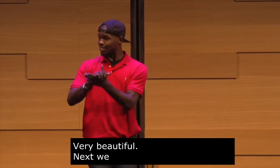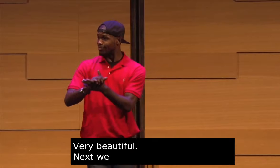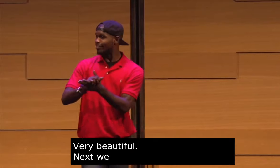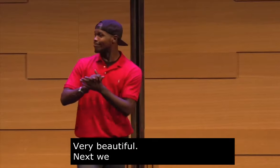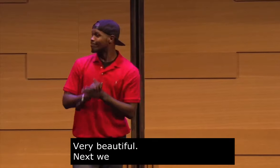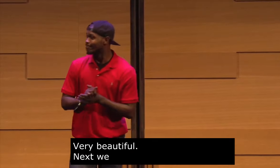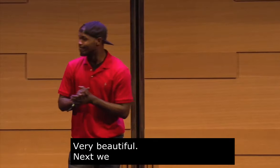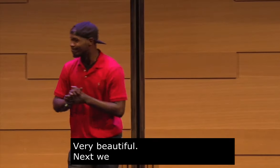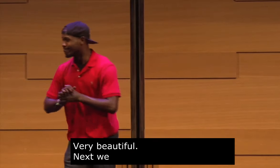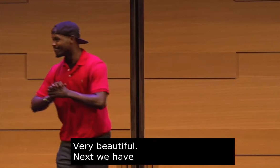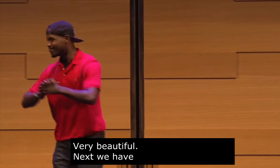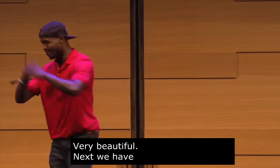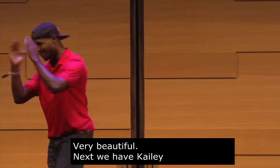Cubes with her song,